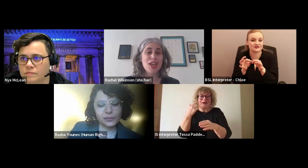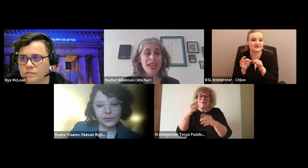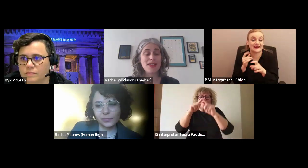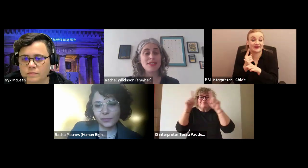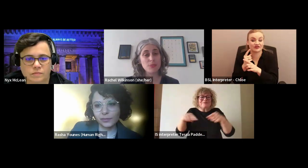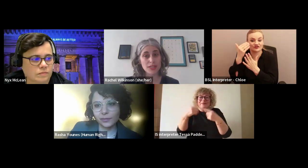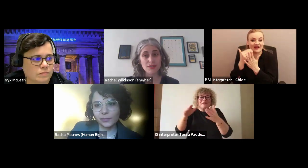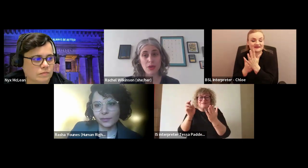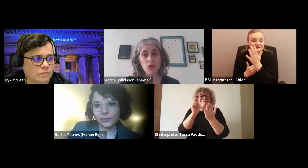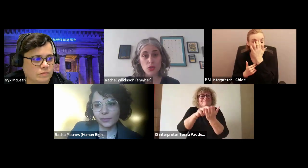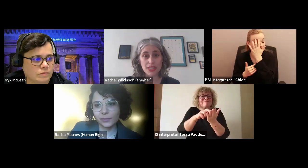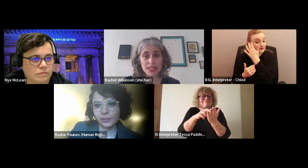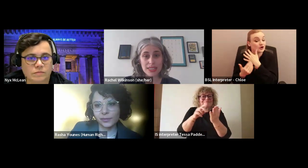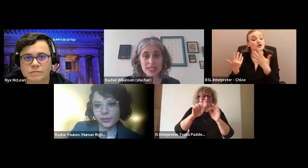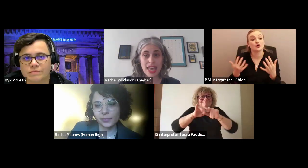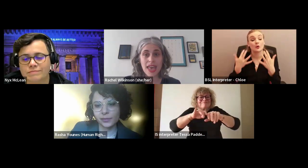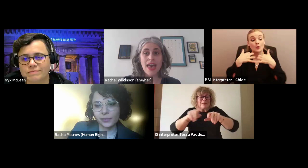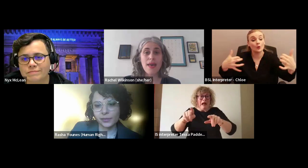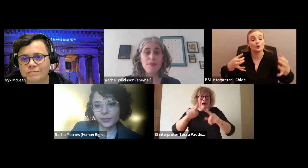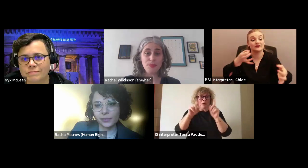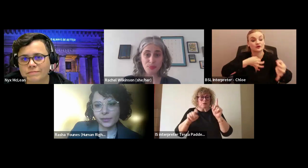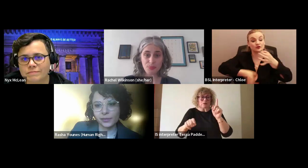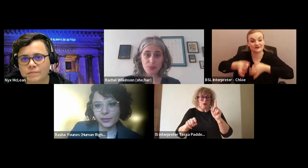I'd like to turn now to some questions from our audiences.